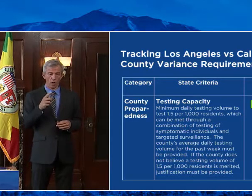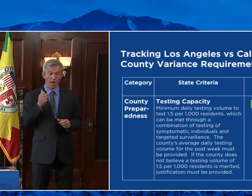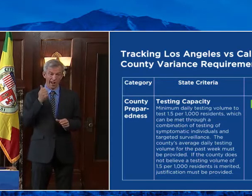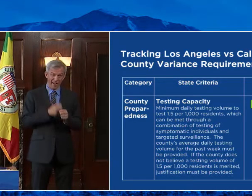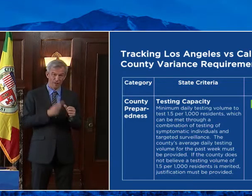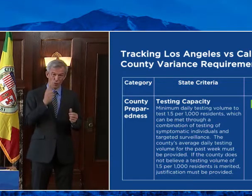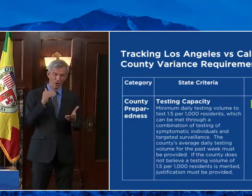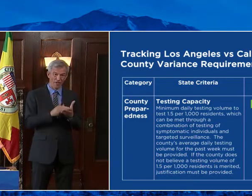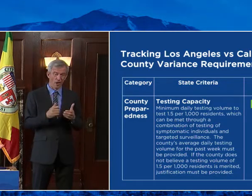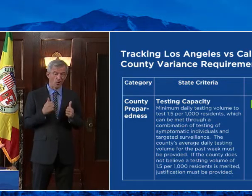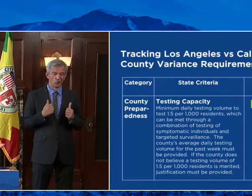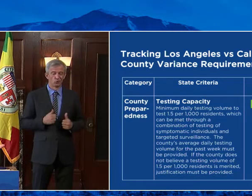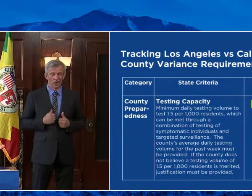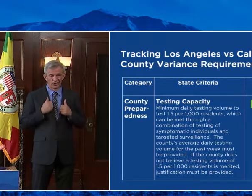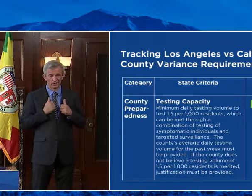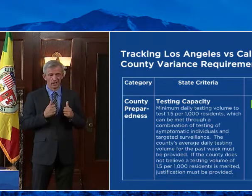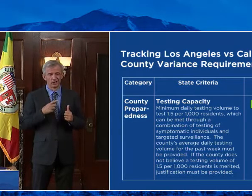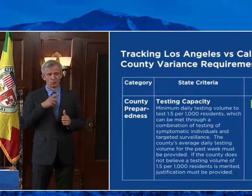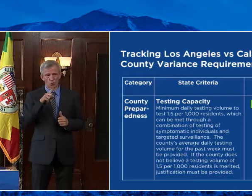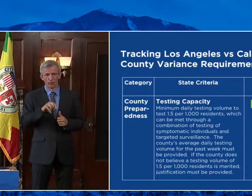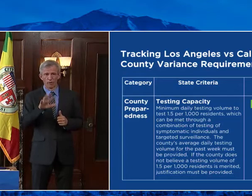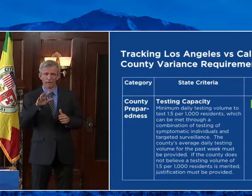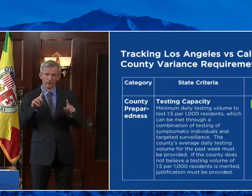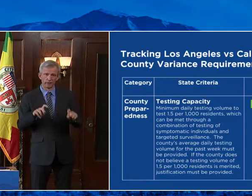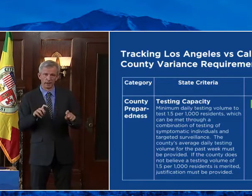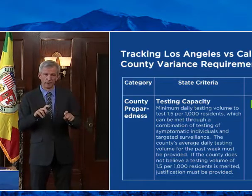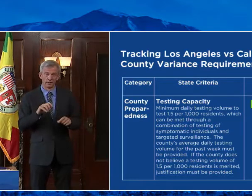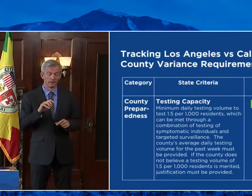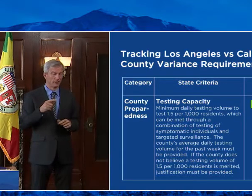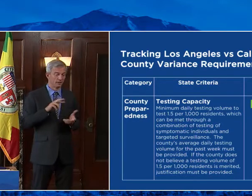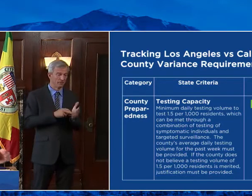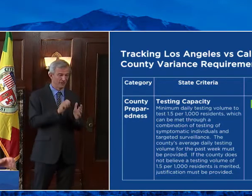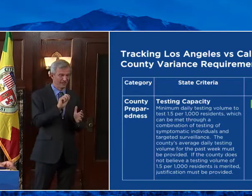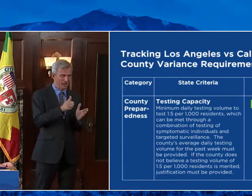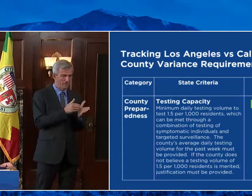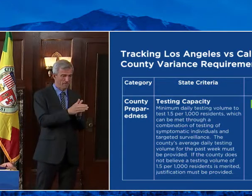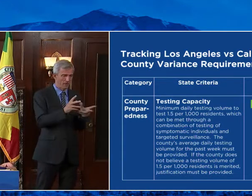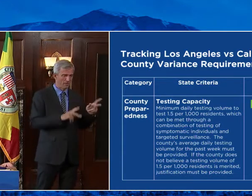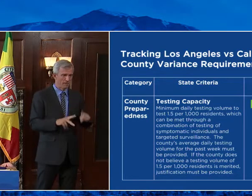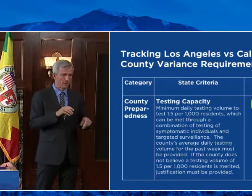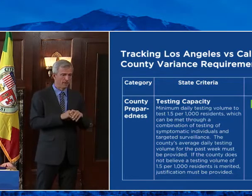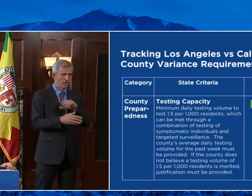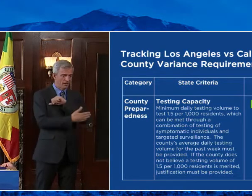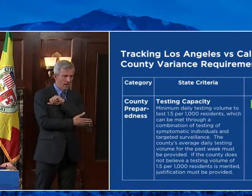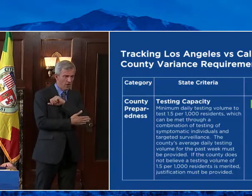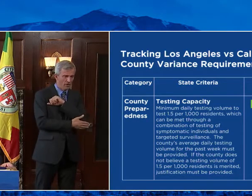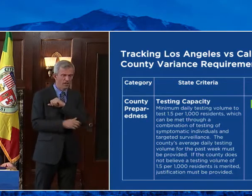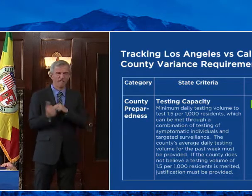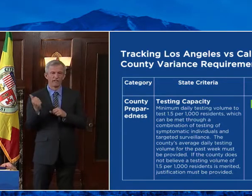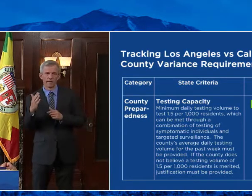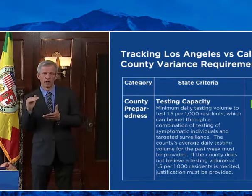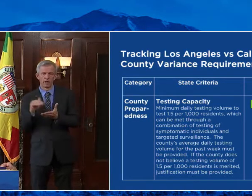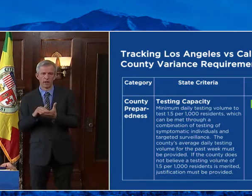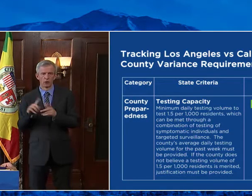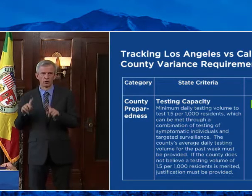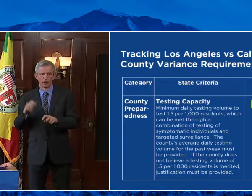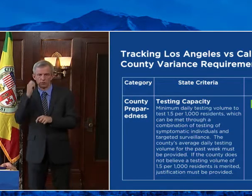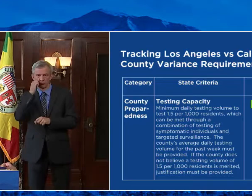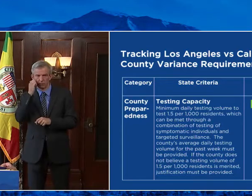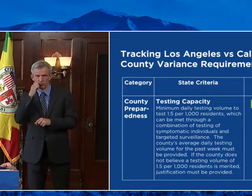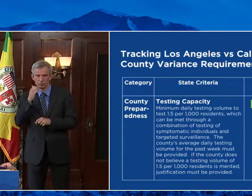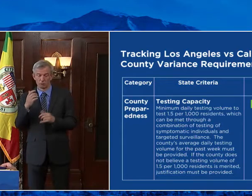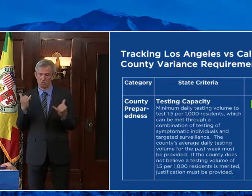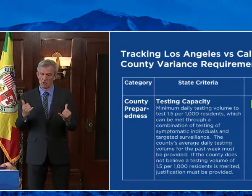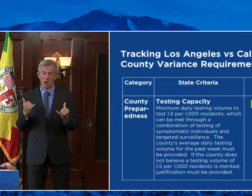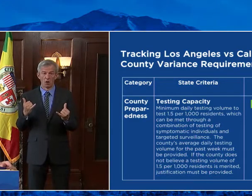residents. Translated into LA County, where we have 10 million people, that would mean 15,000 tests a day. Right now, we have the capacity to do